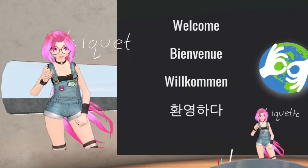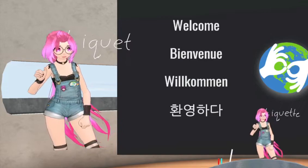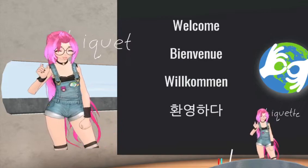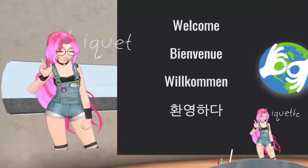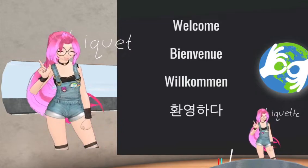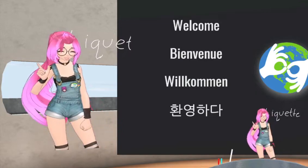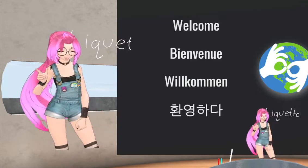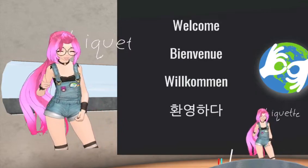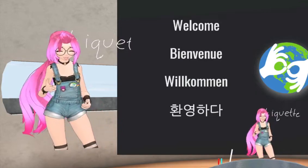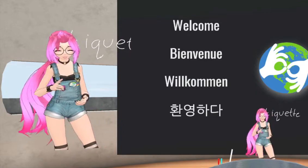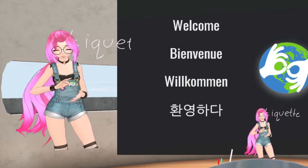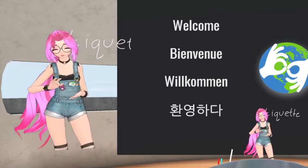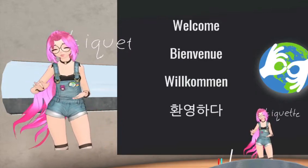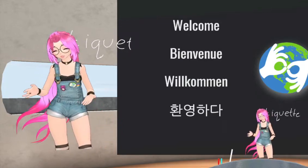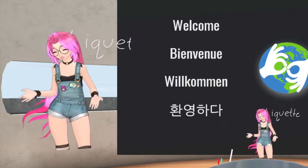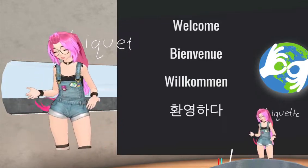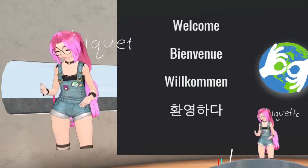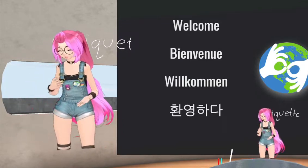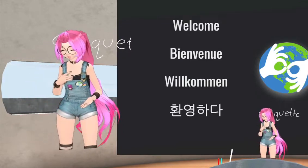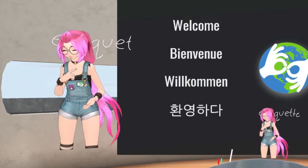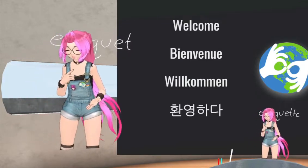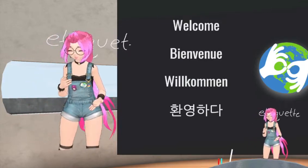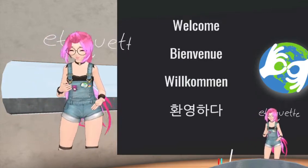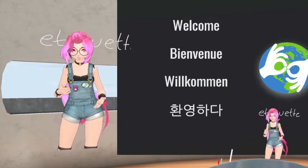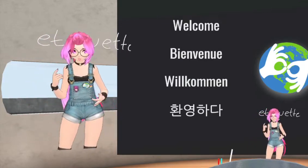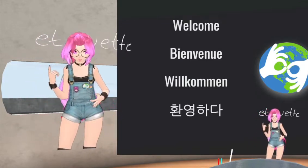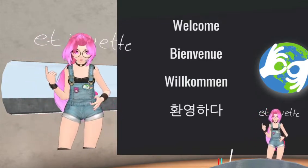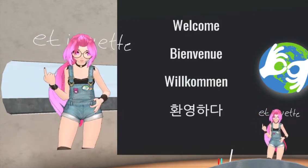Yeah, you have a question? Sure.